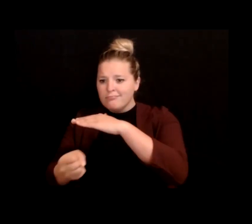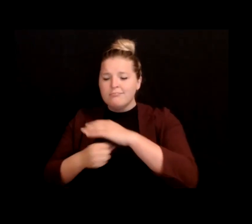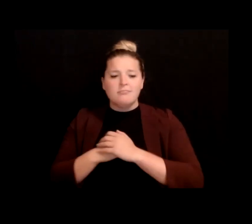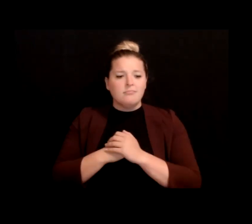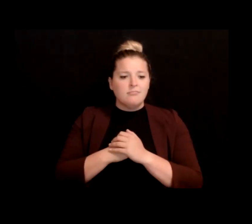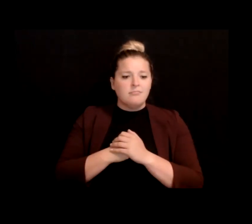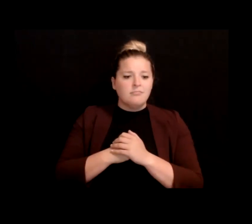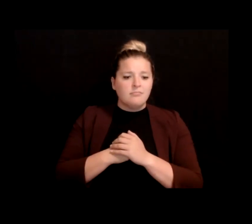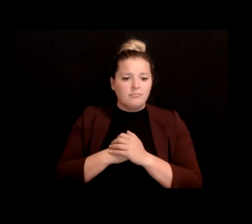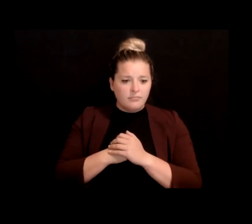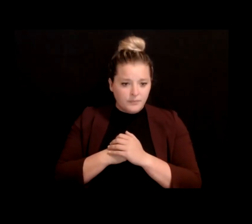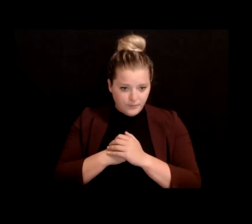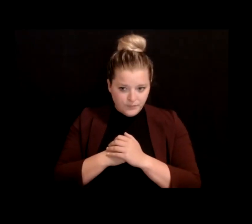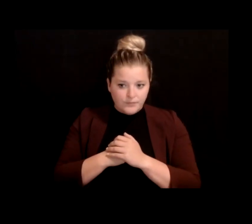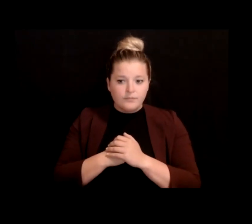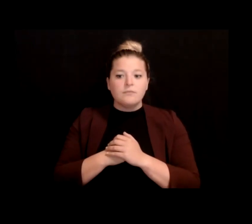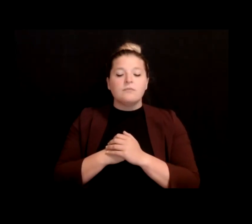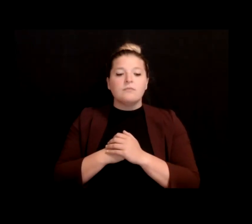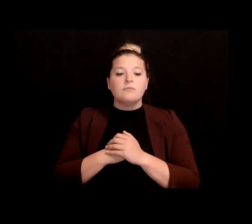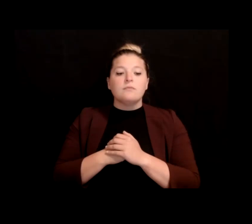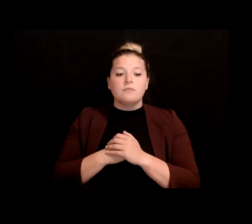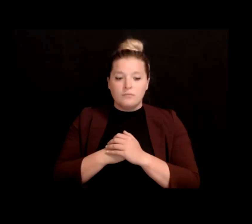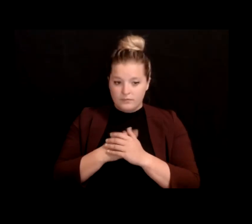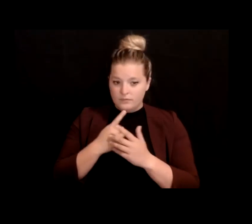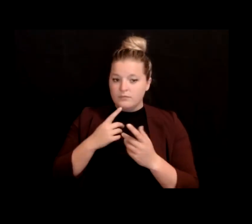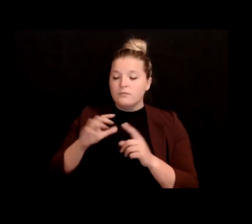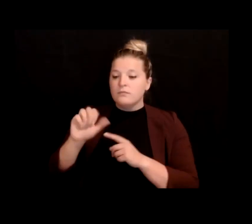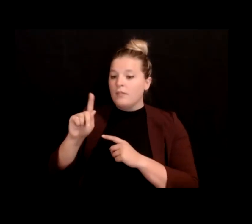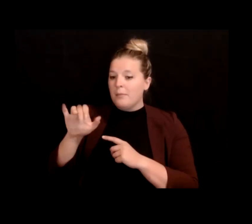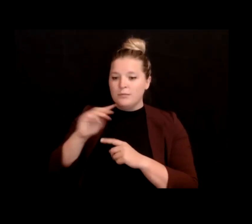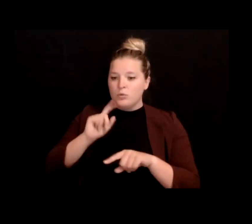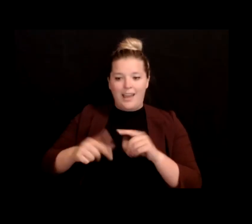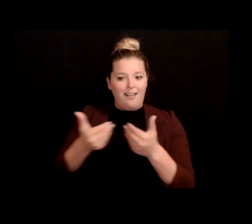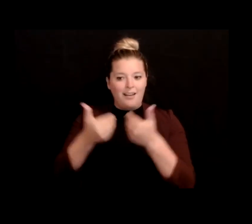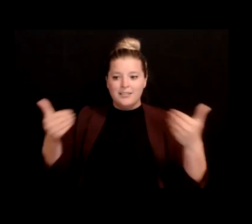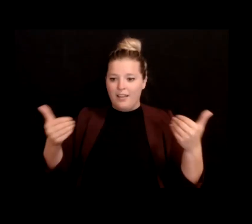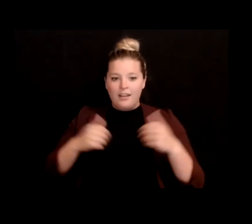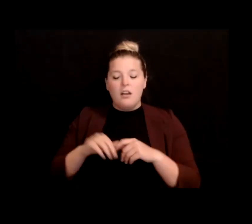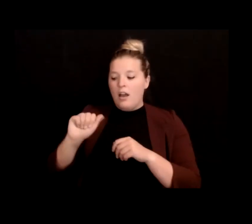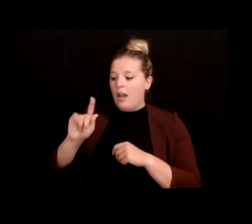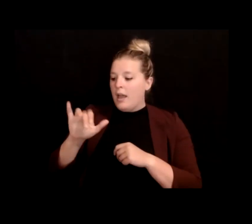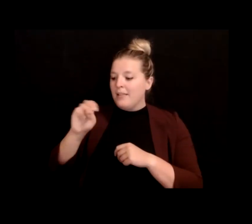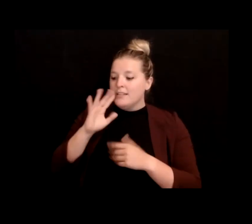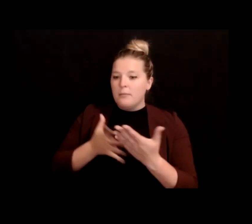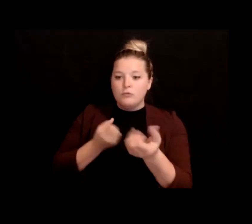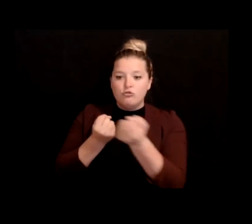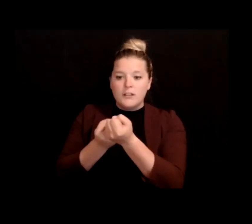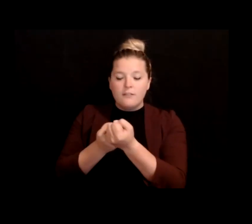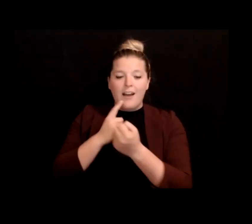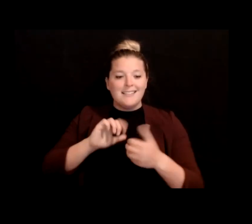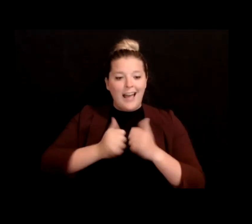be separated or understood as separate or isolated from one another. The ways in which ableism justifies the ways in which children